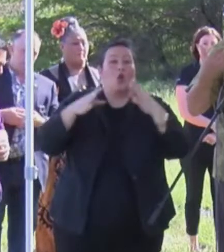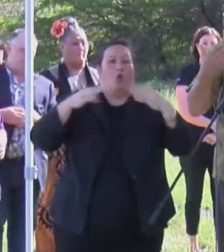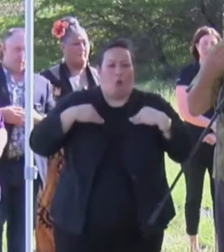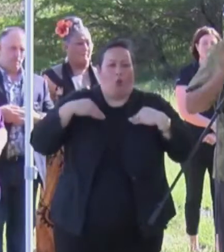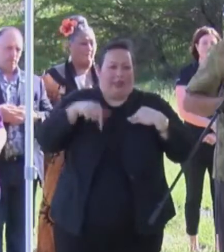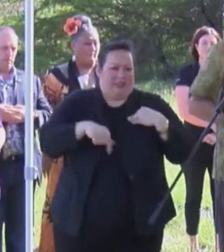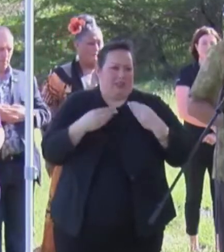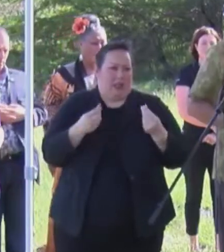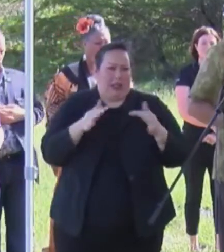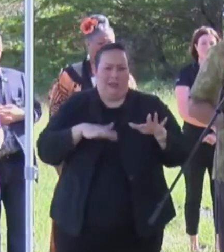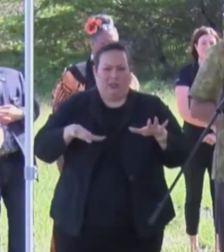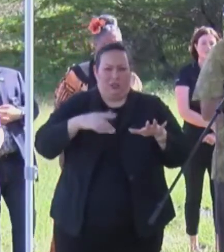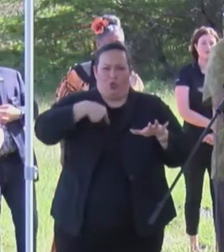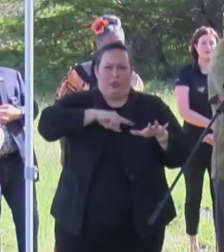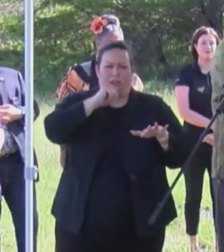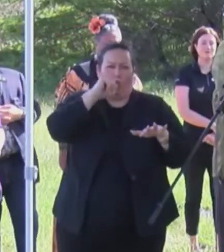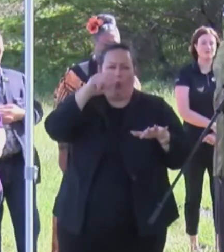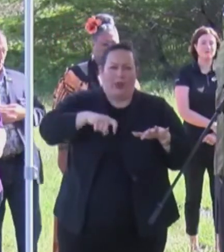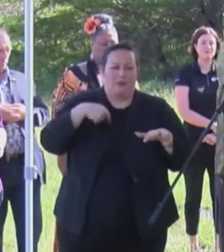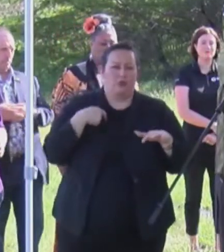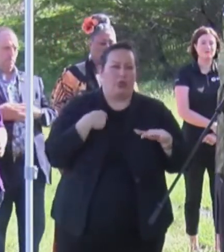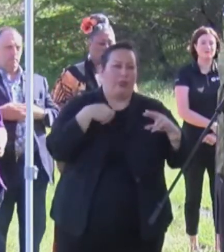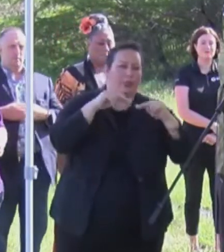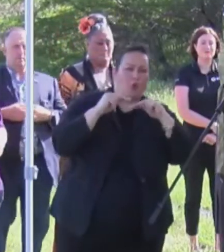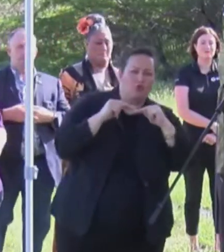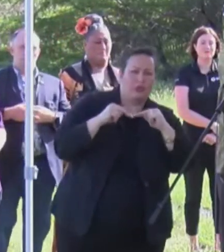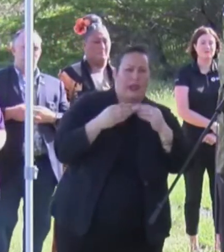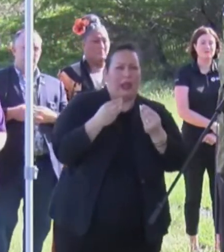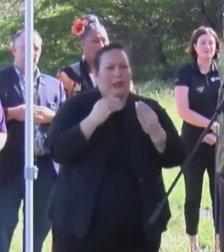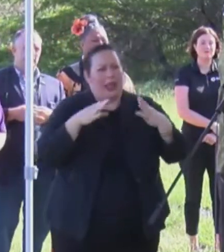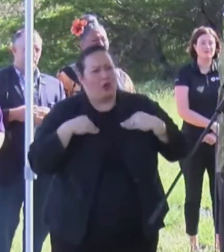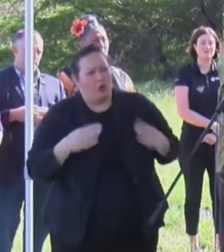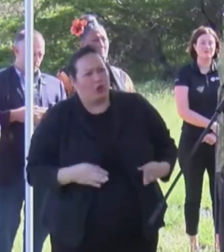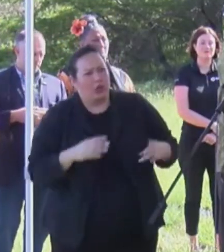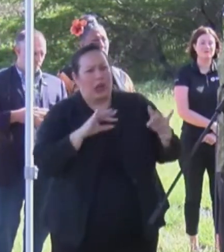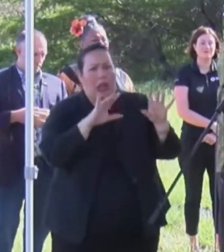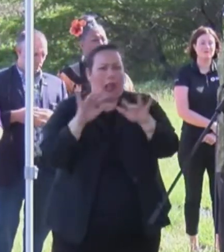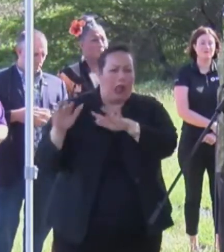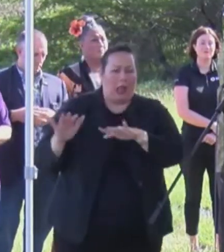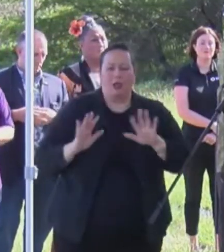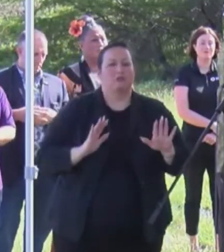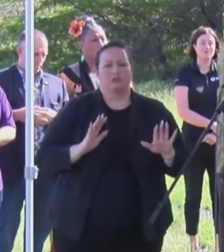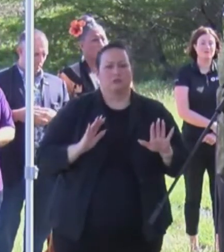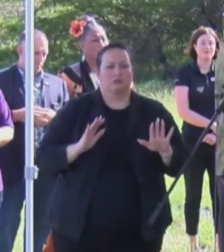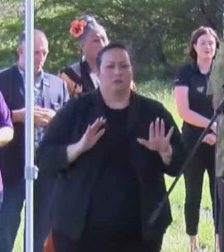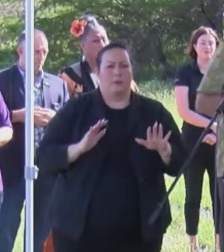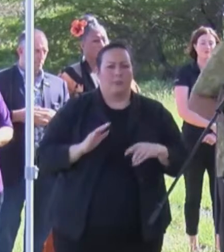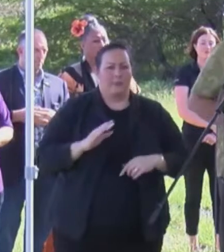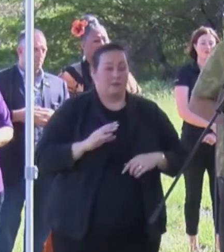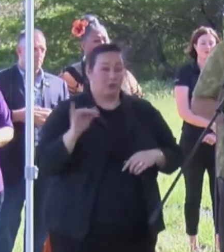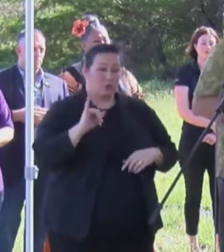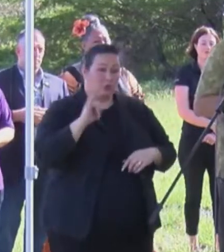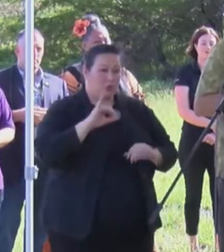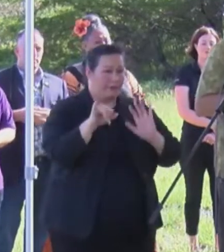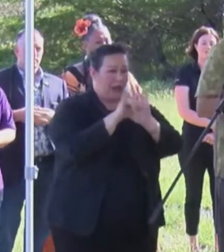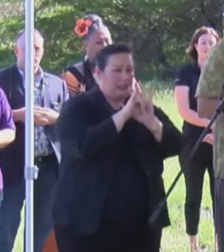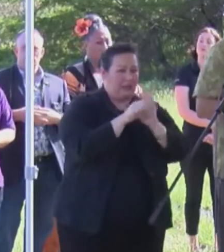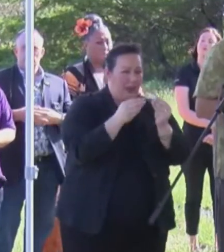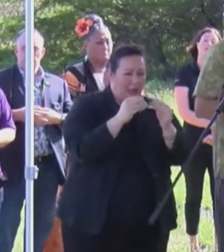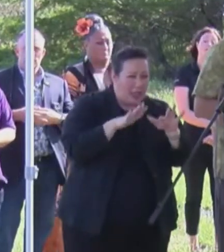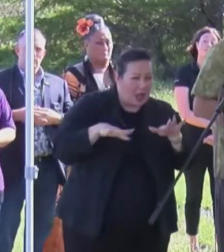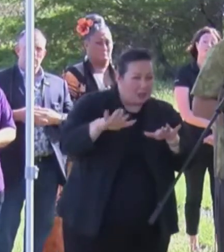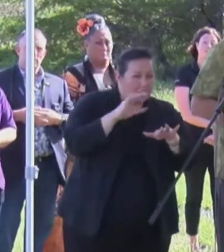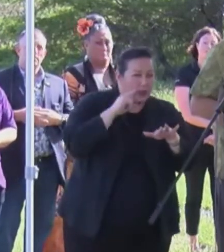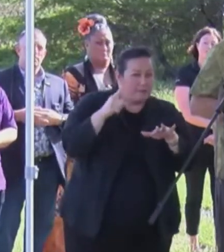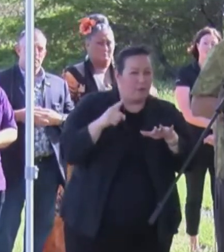by the county, so we don't have to negotiate with a landowner. I also wanted to share that we've also been identifying lots for